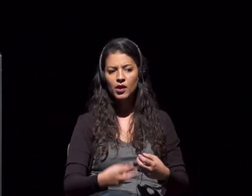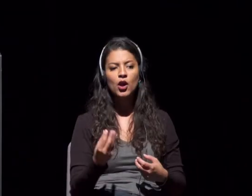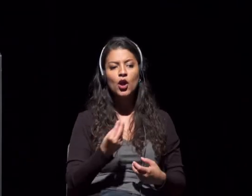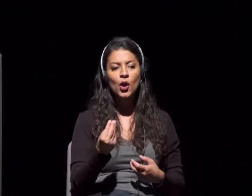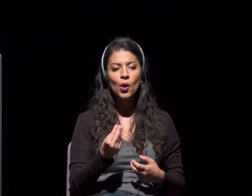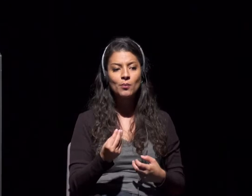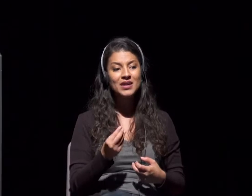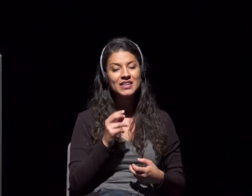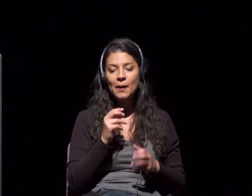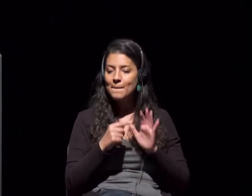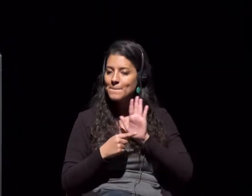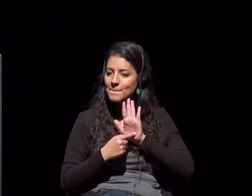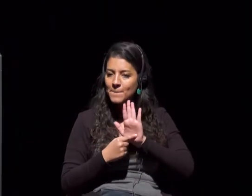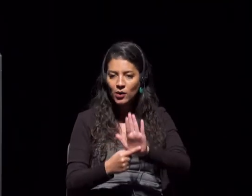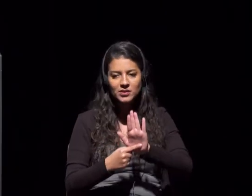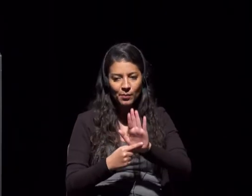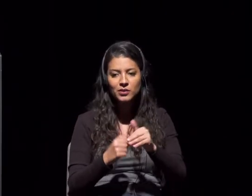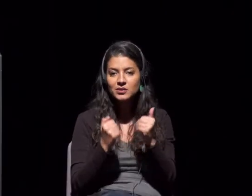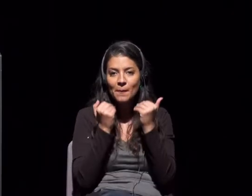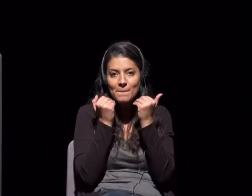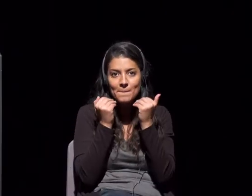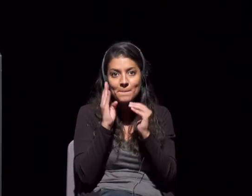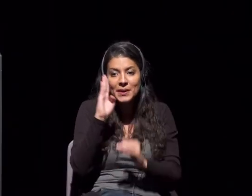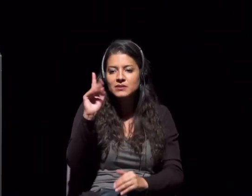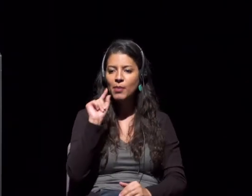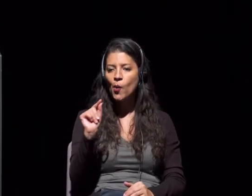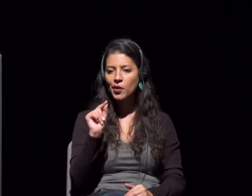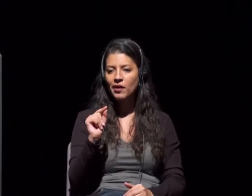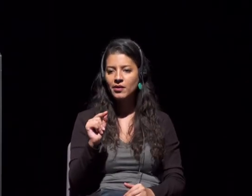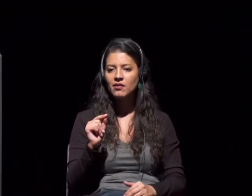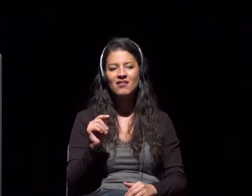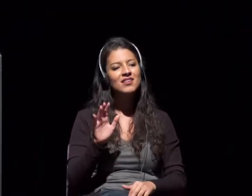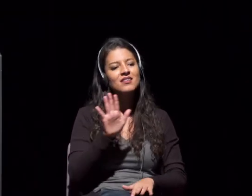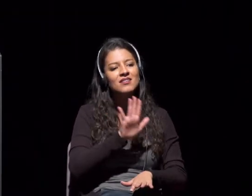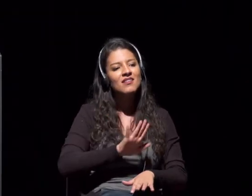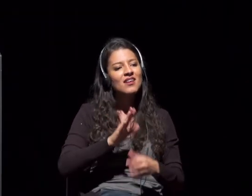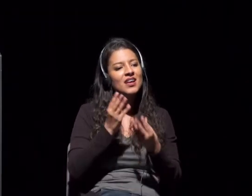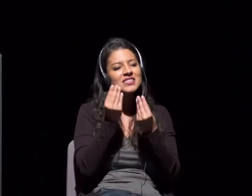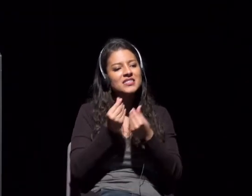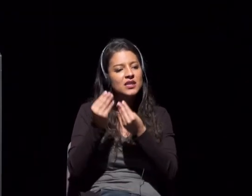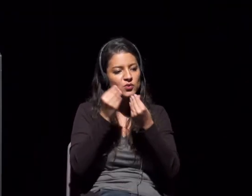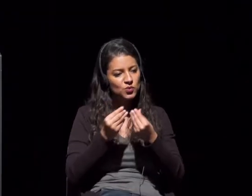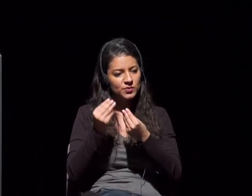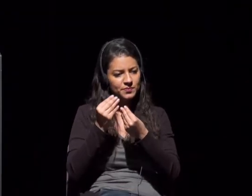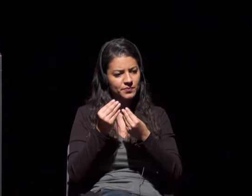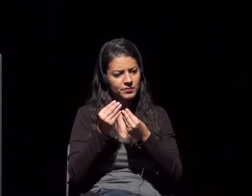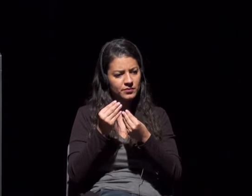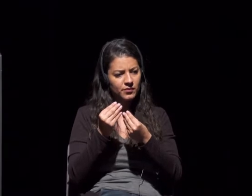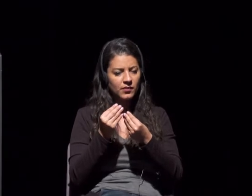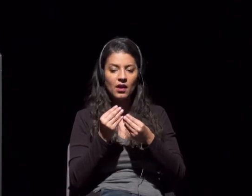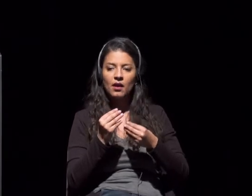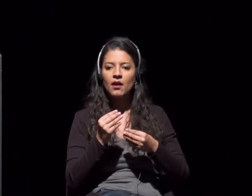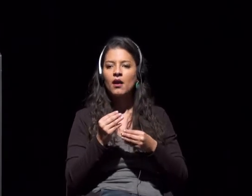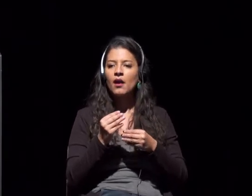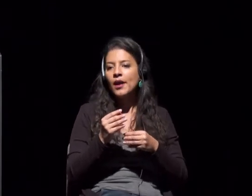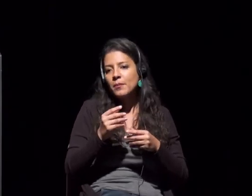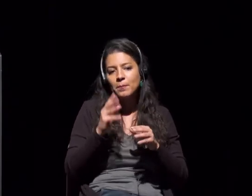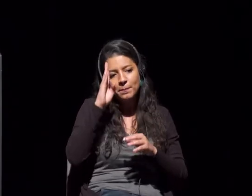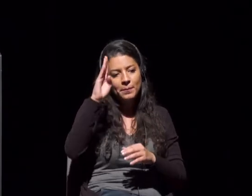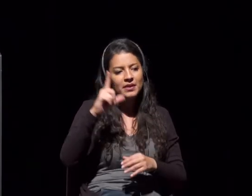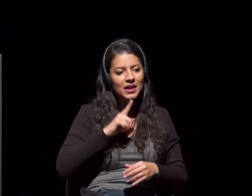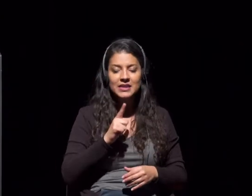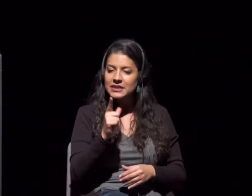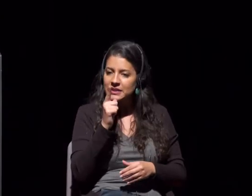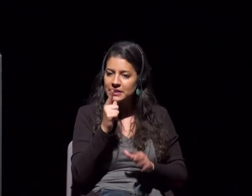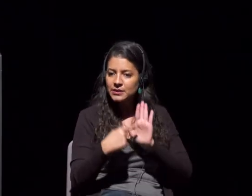regions. The figures are also deceptive as they at first seem to depict a heteronormative gendered